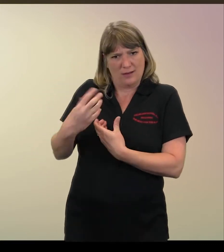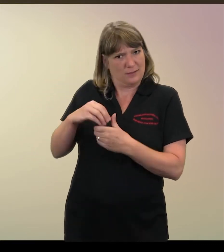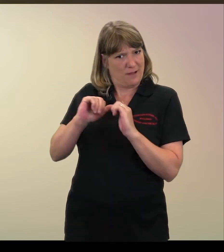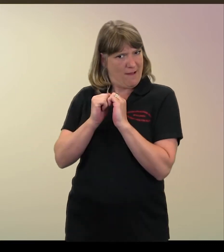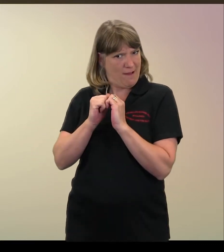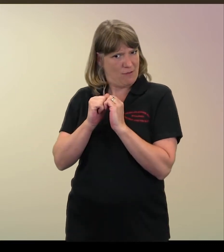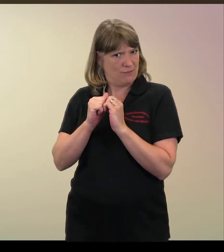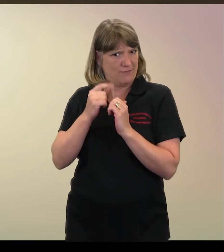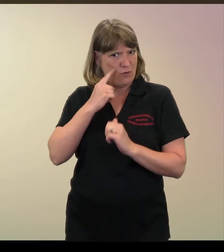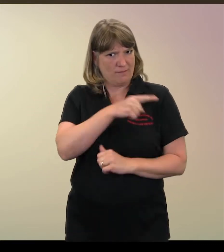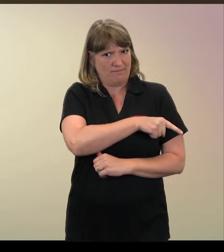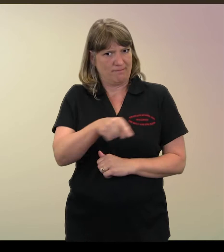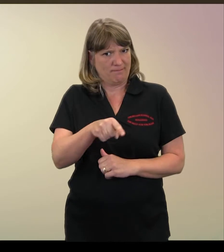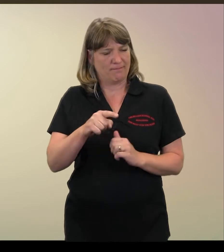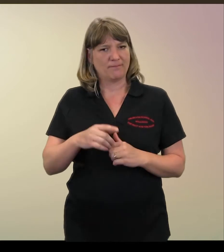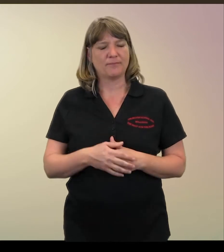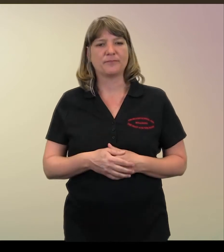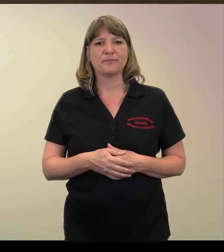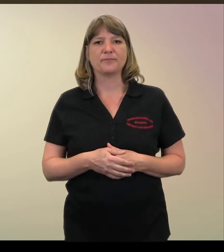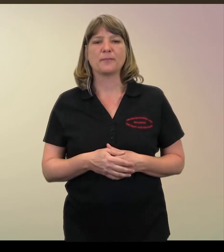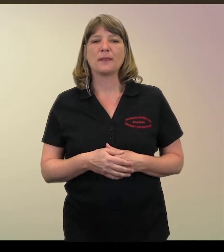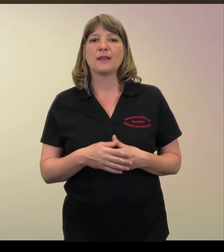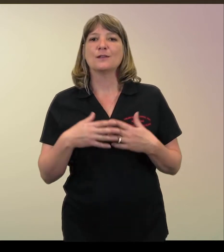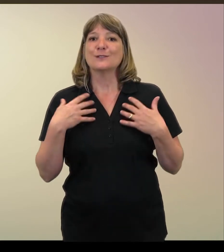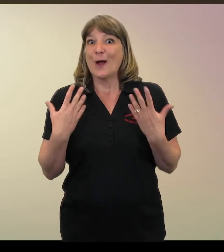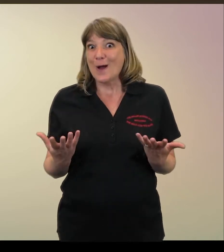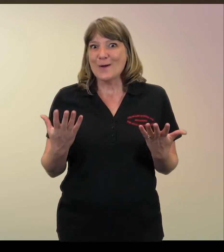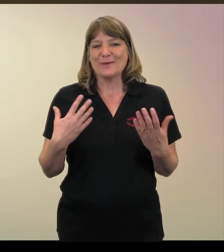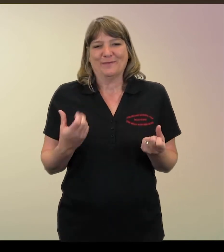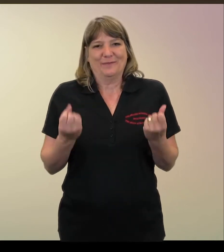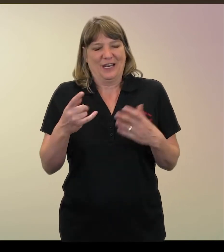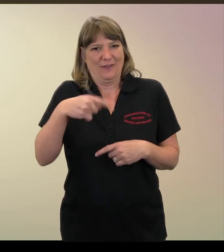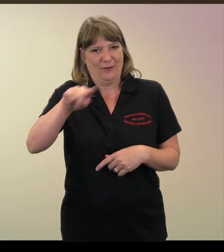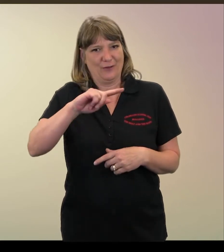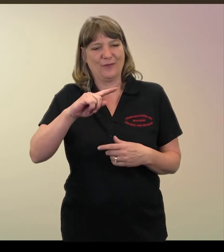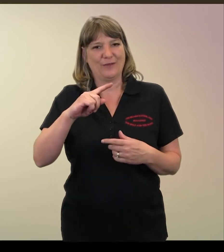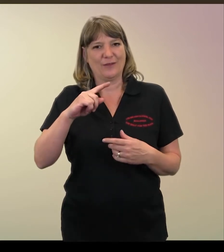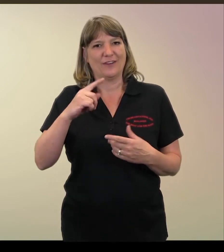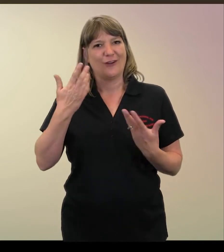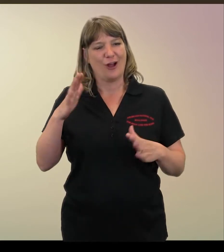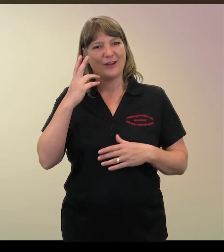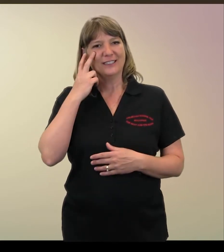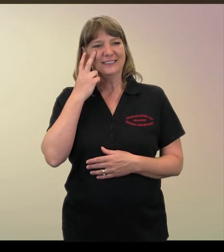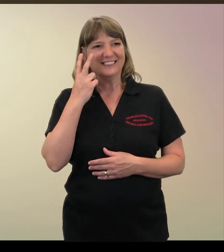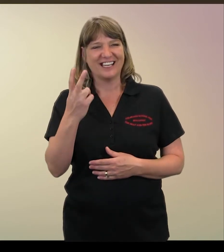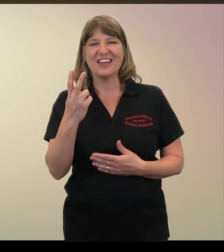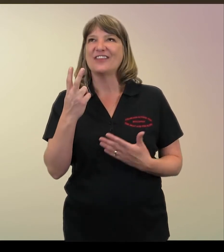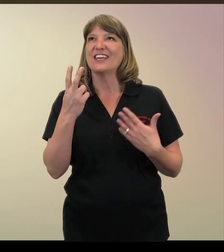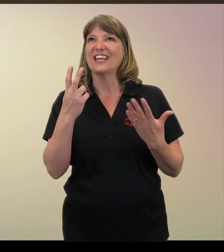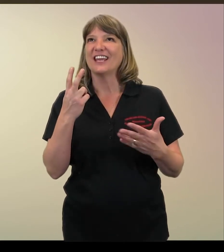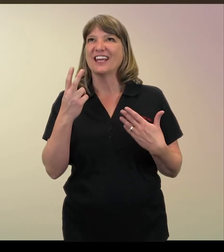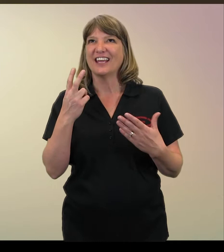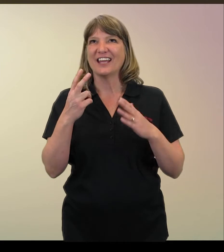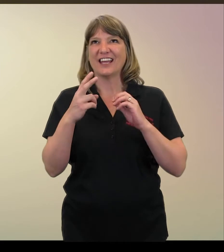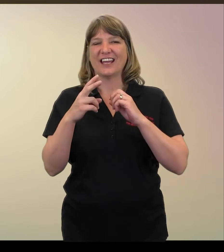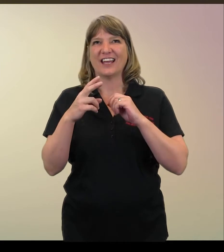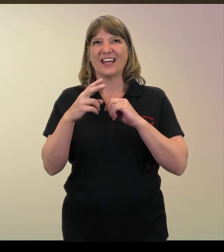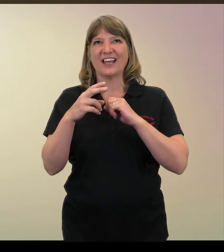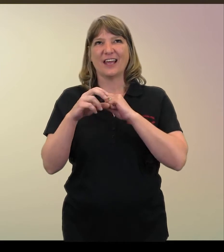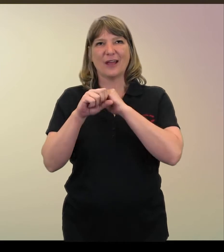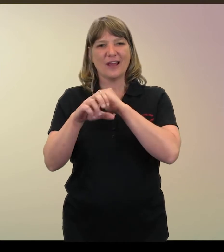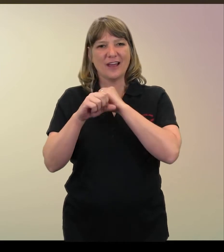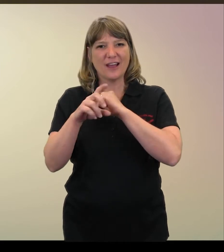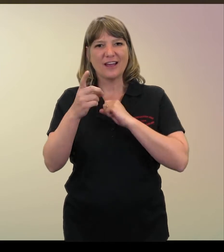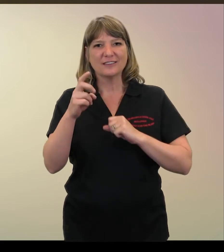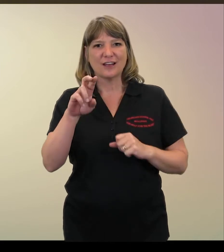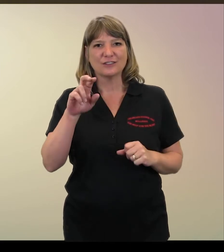for autism with children who are deaf and hard of hearing. So many of you may have already seen the